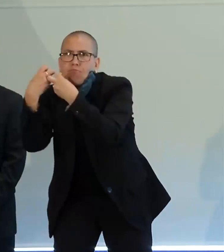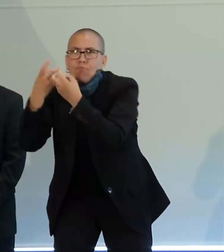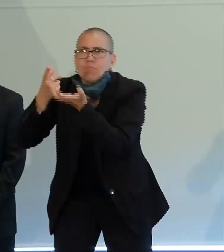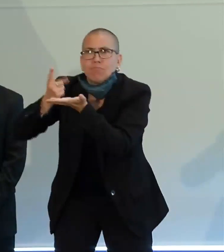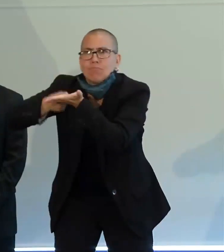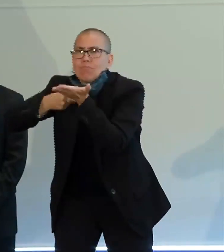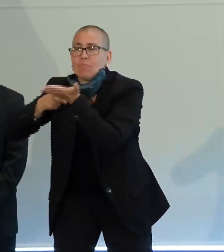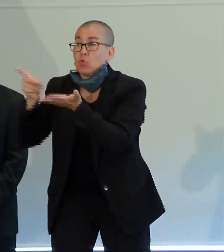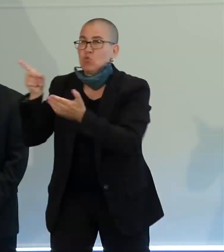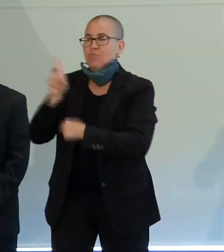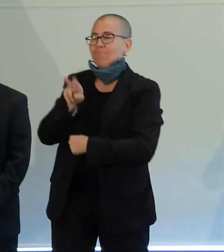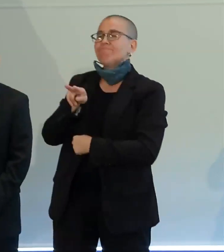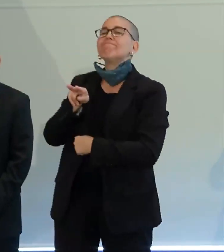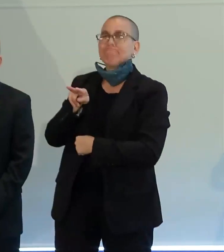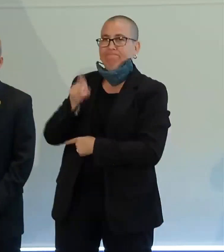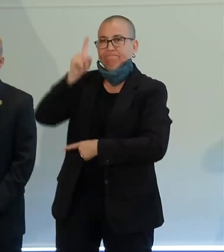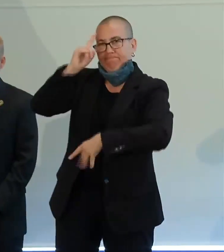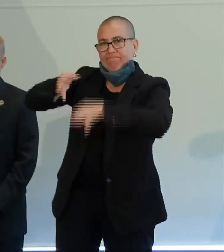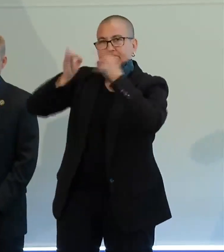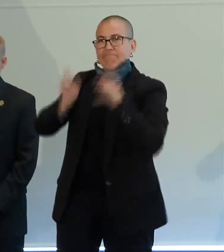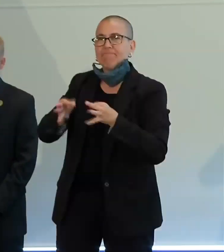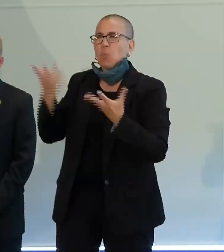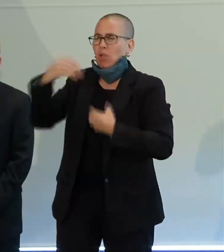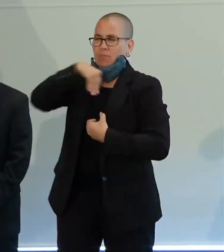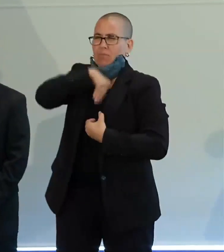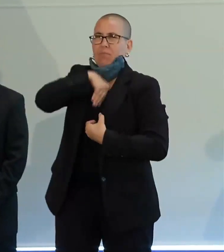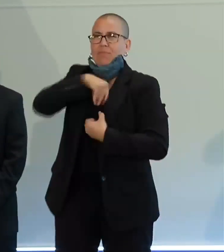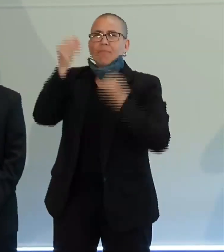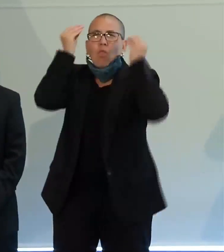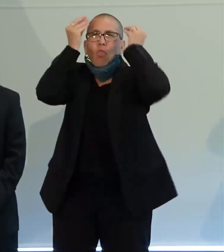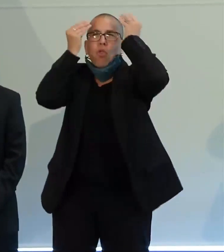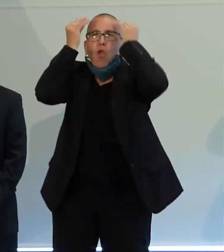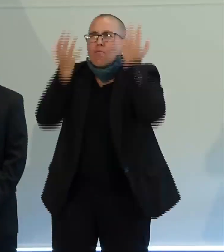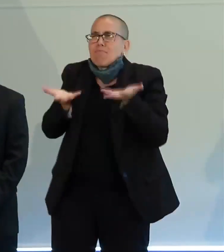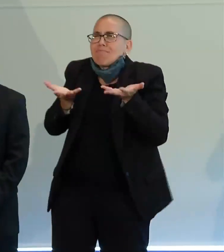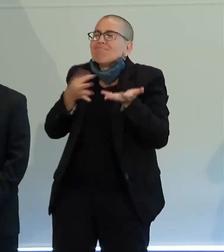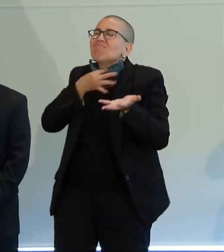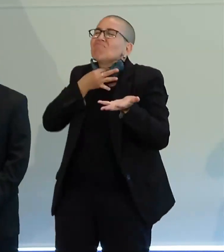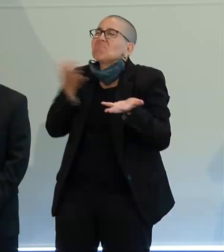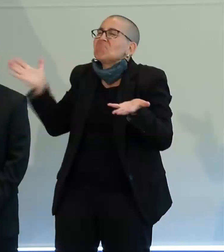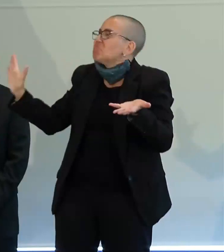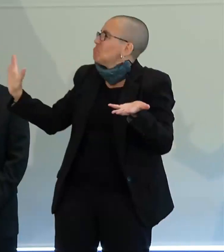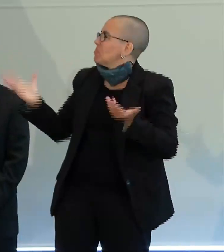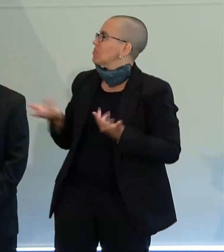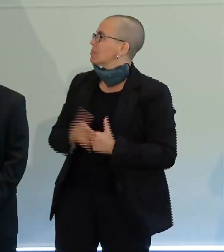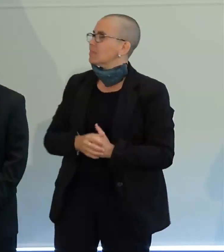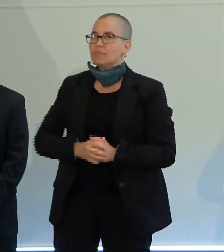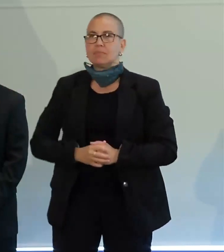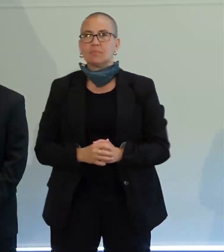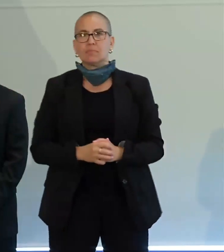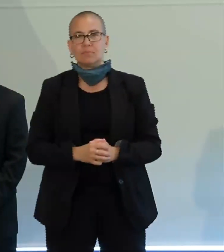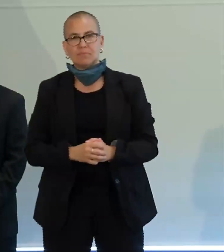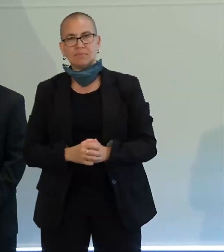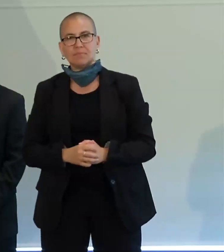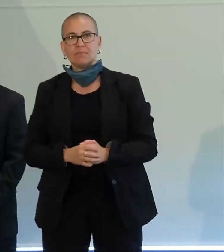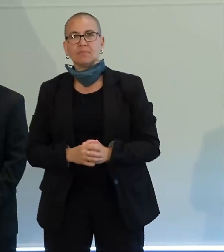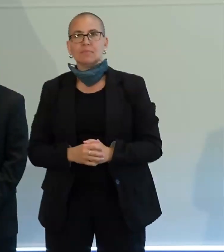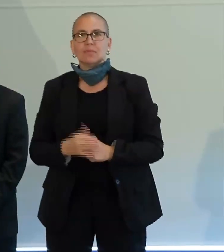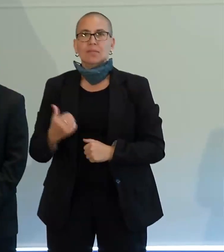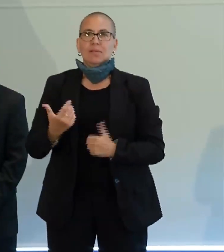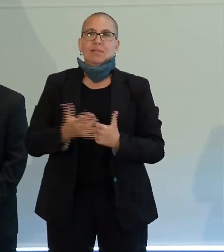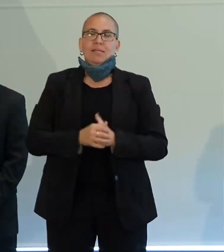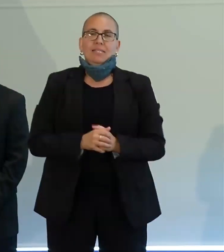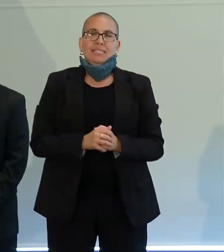charges, the moment you had first? I feel a tremendous sense of weight.